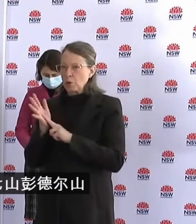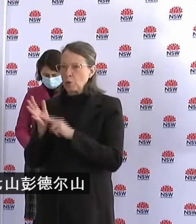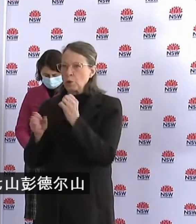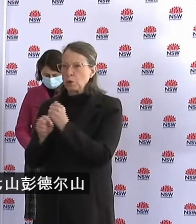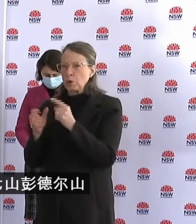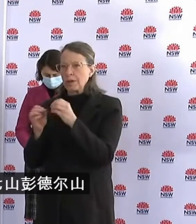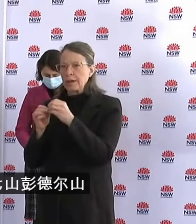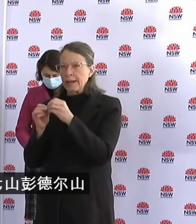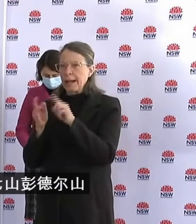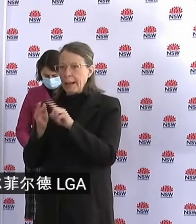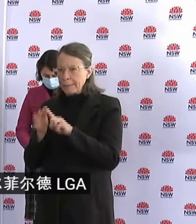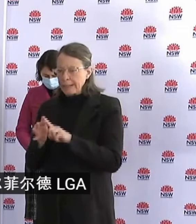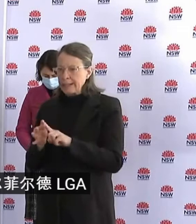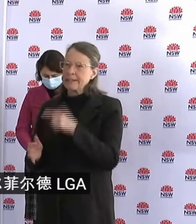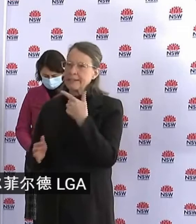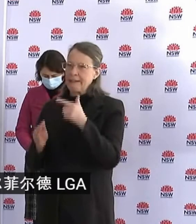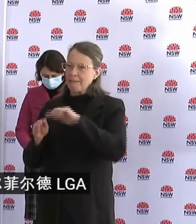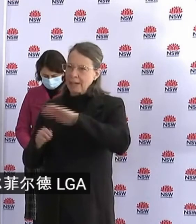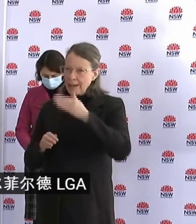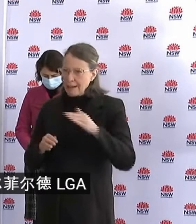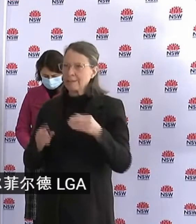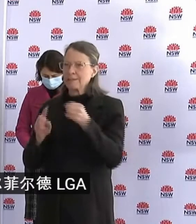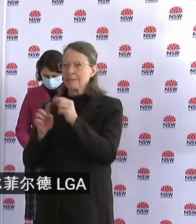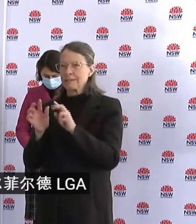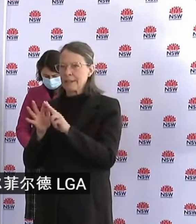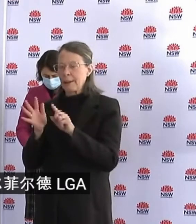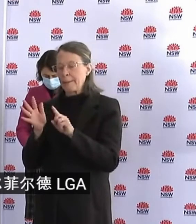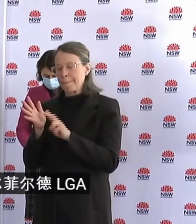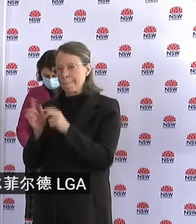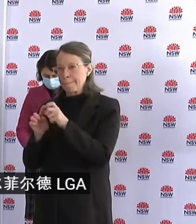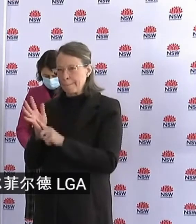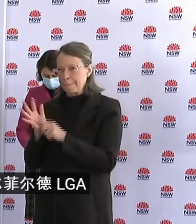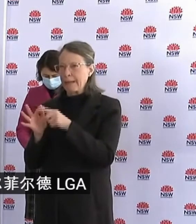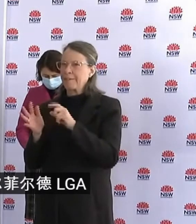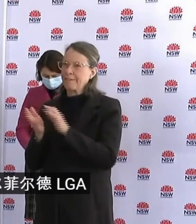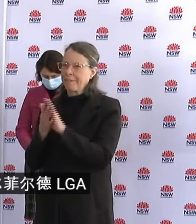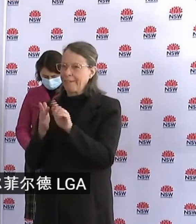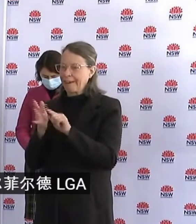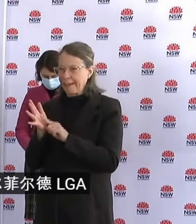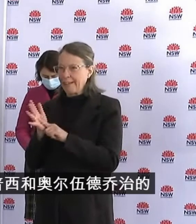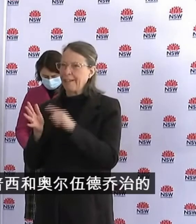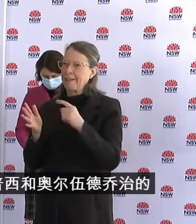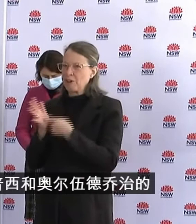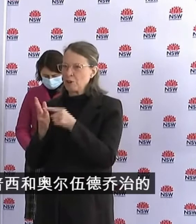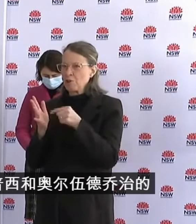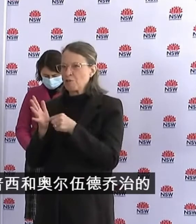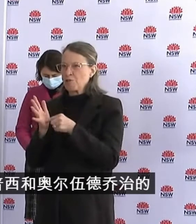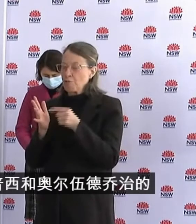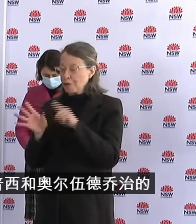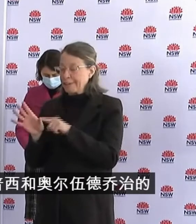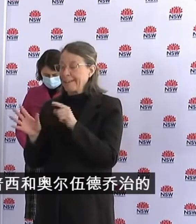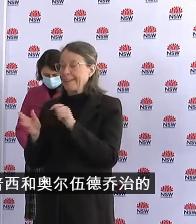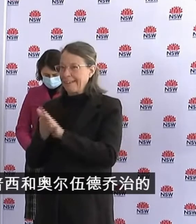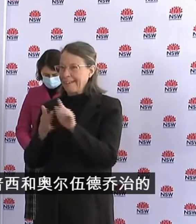Hills, Pendle Hill, Mount Druitt and Rooty Hill, Wollongong, Fairfield, LGA, Liverpool and